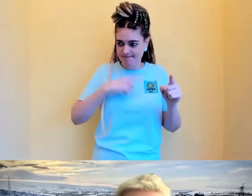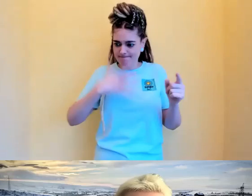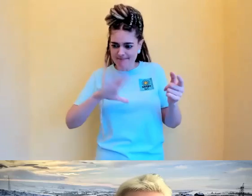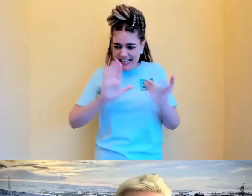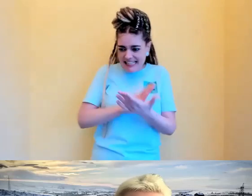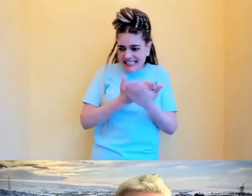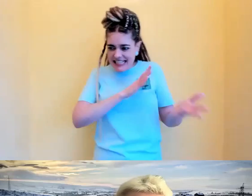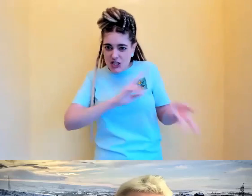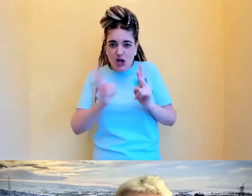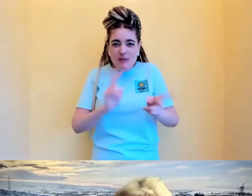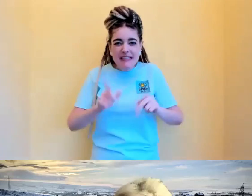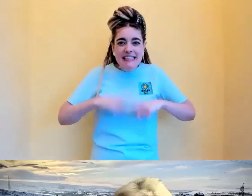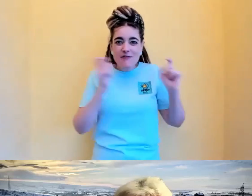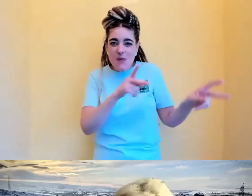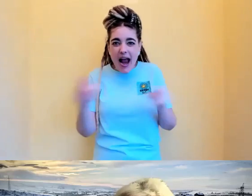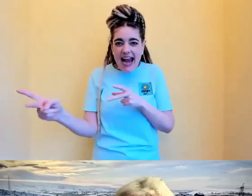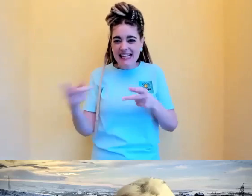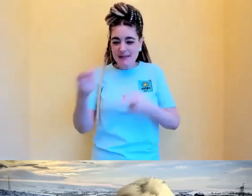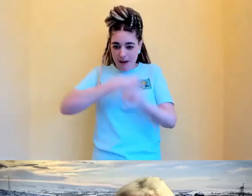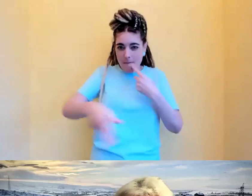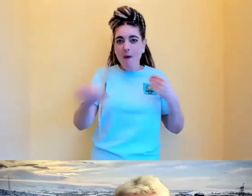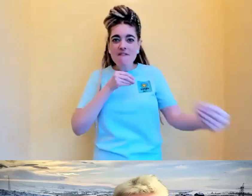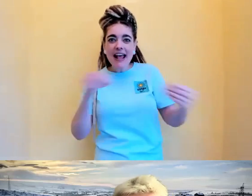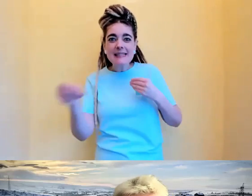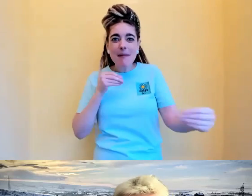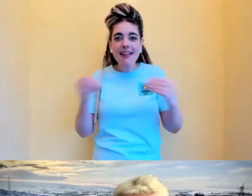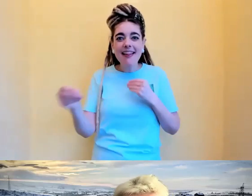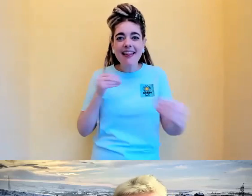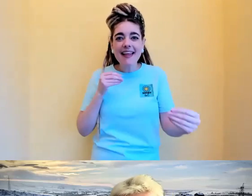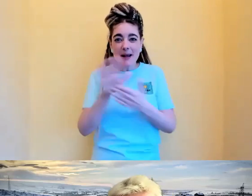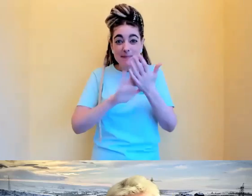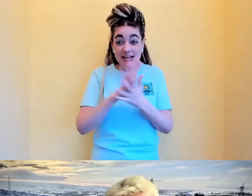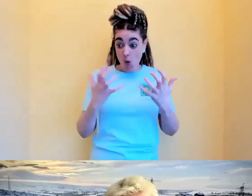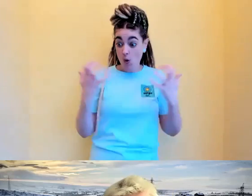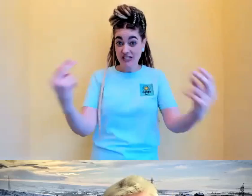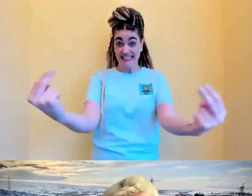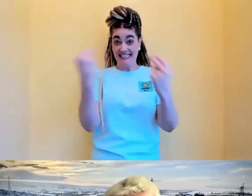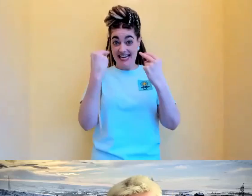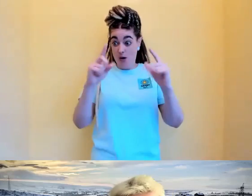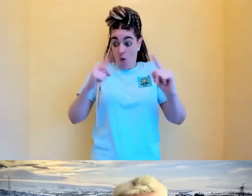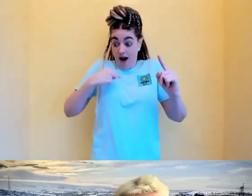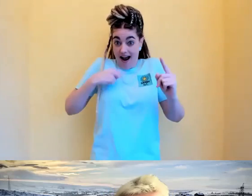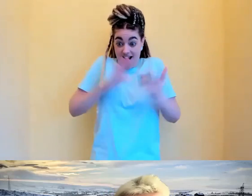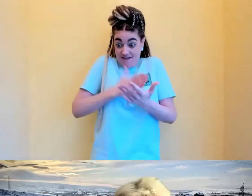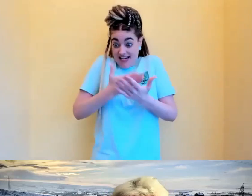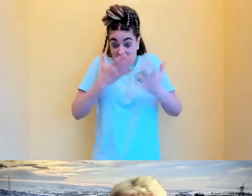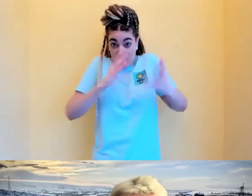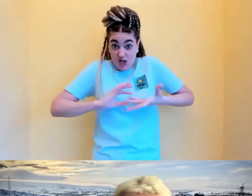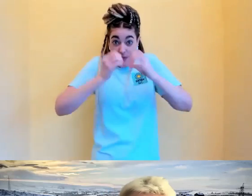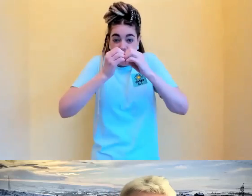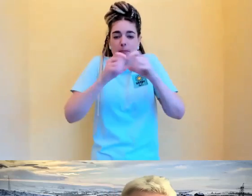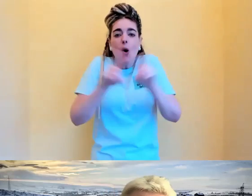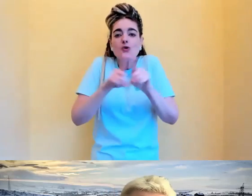So the audience can see what it is I'm interpreting, but also perhaps to work with an animator